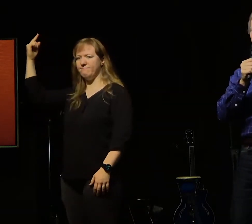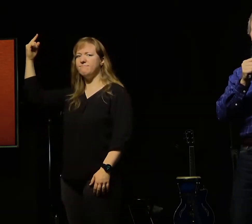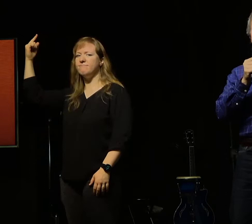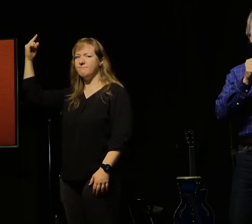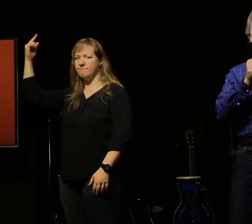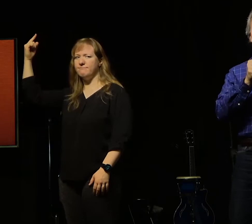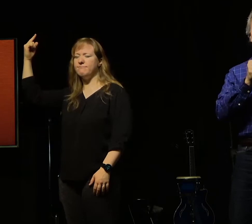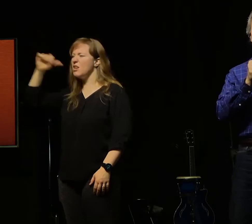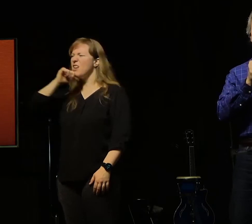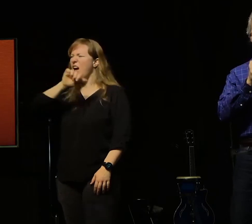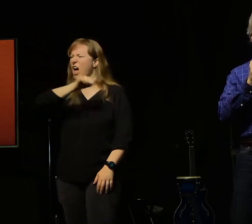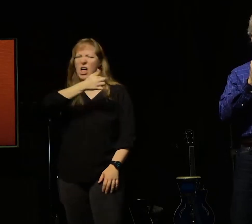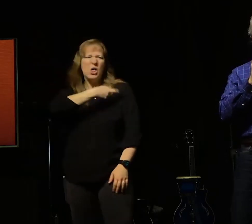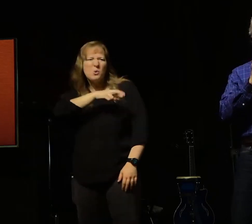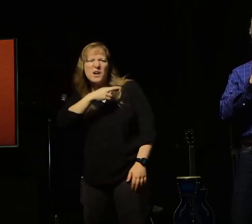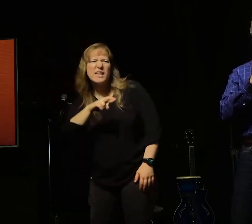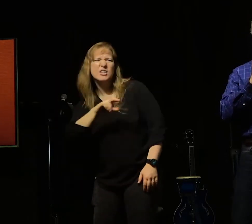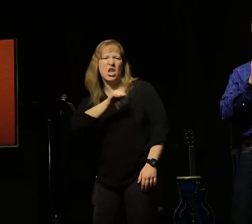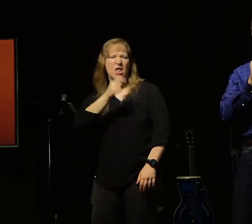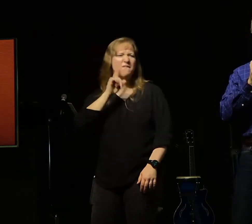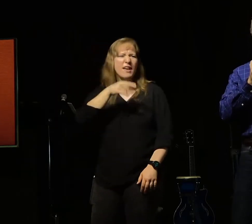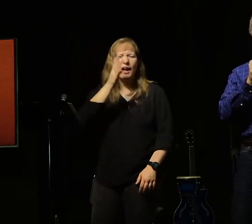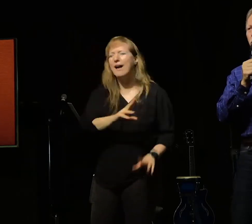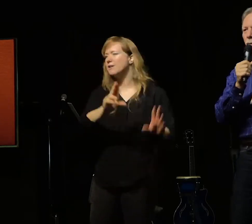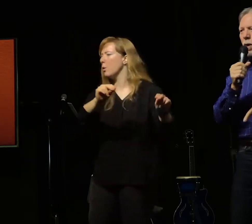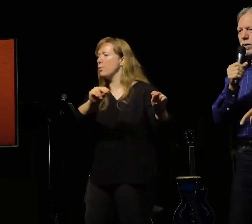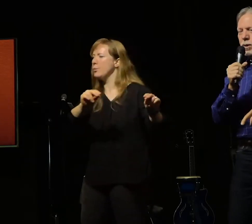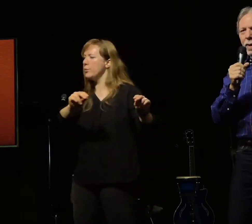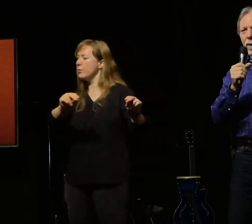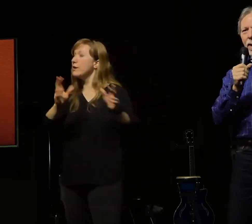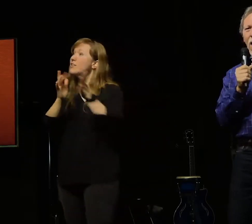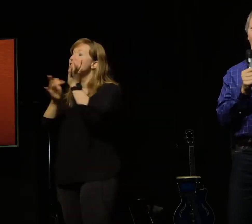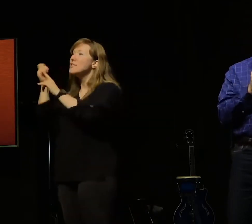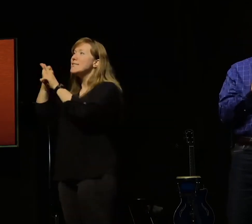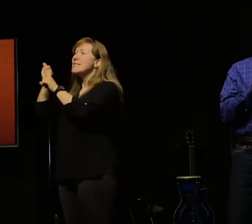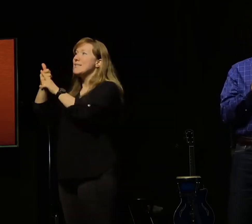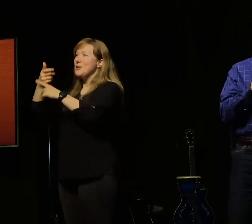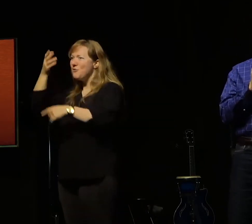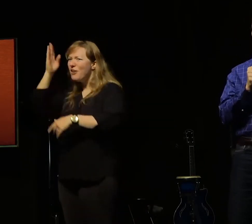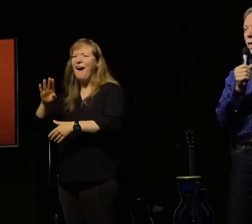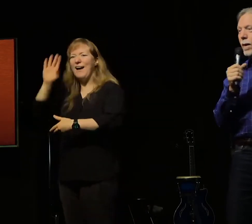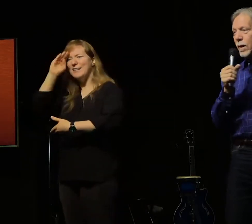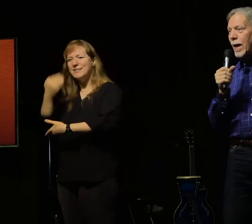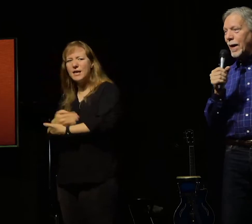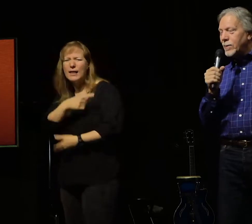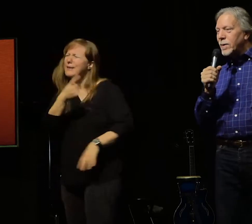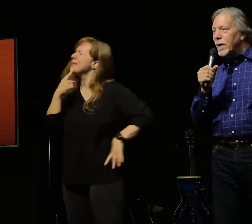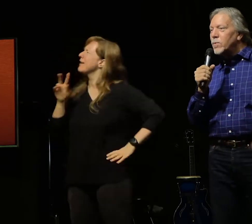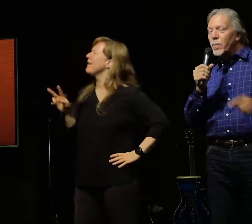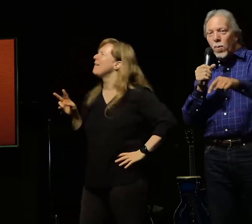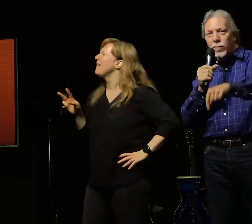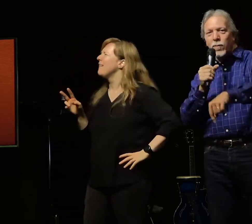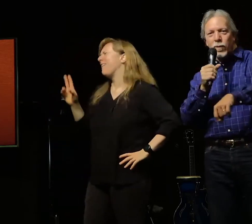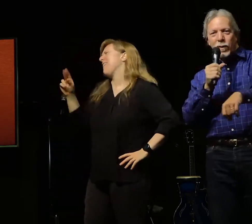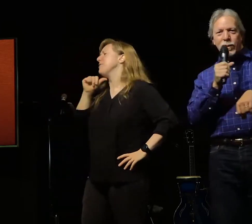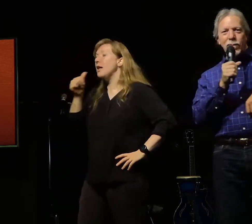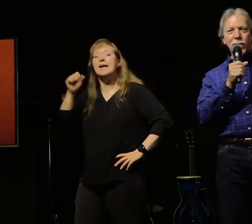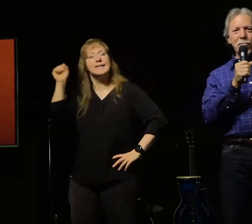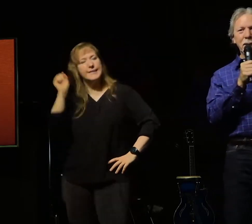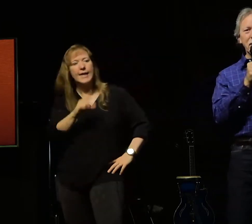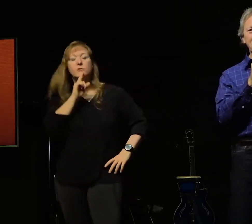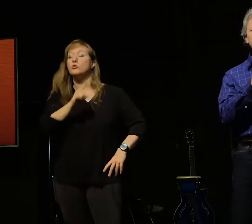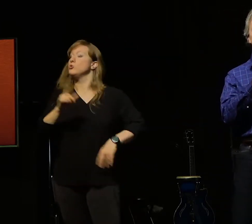Jesus is God's son. He was born of a virgin. Oh, come on. Yes, he was born of a